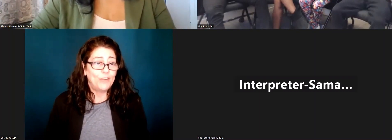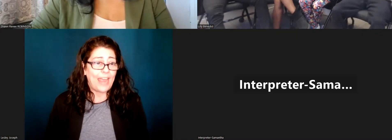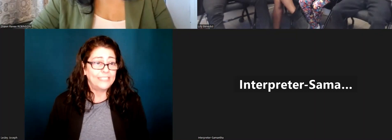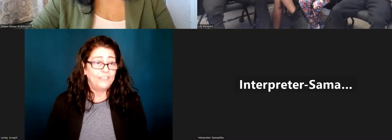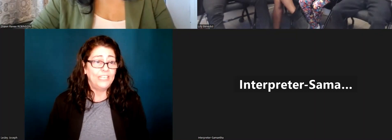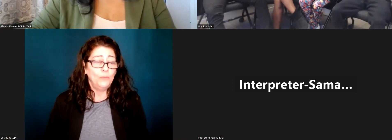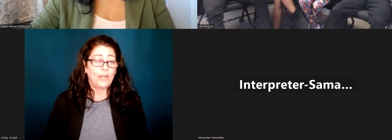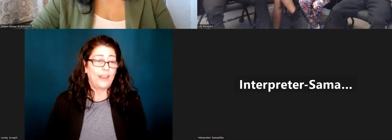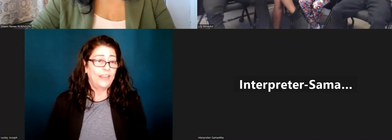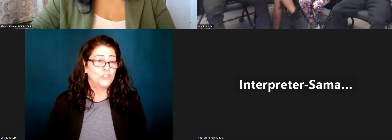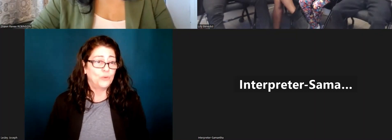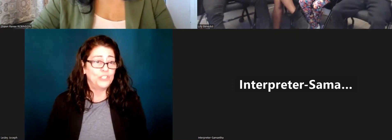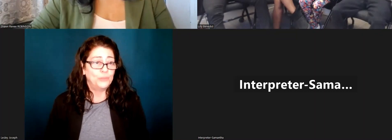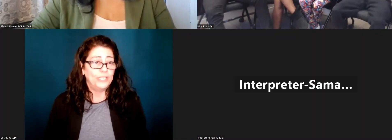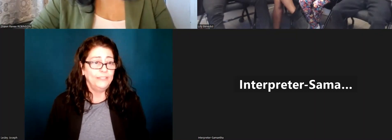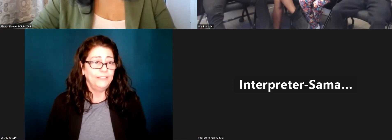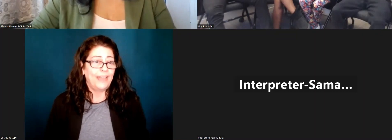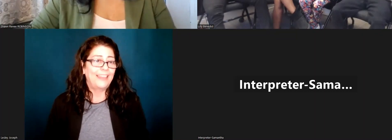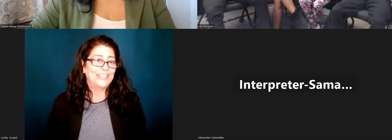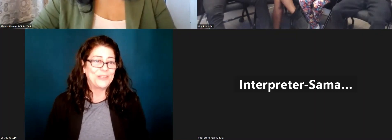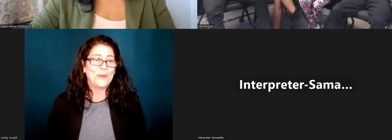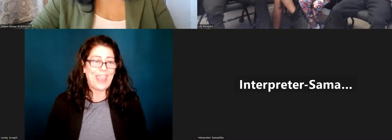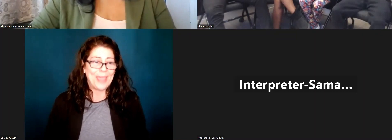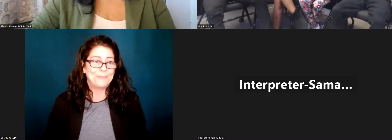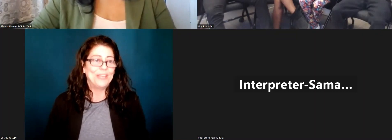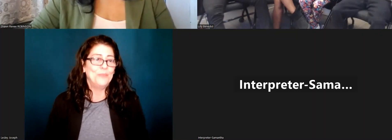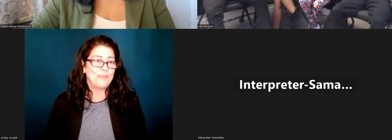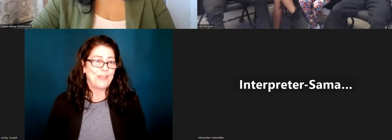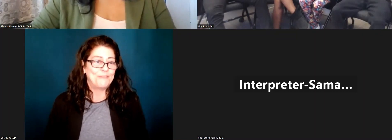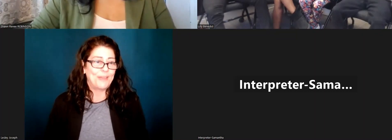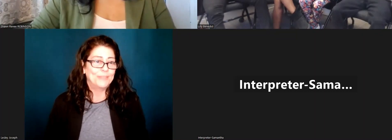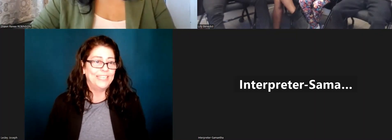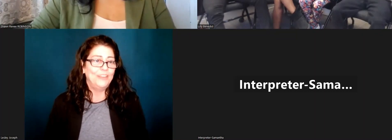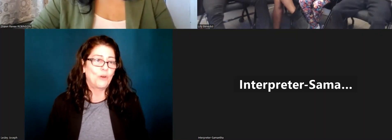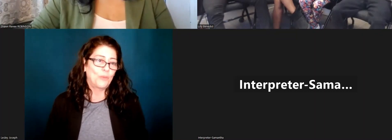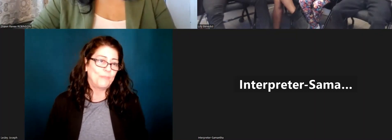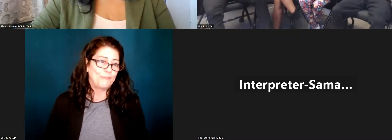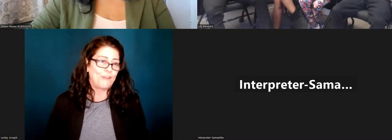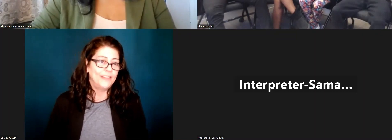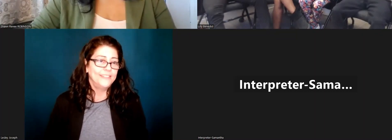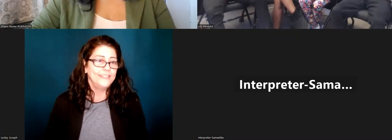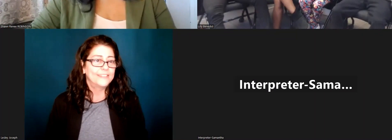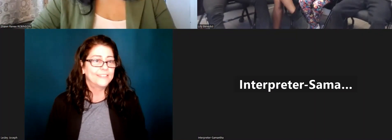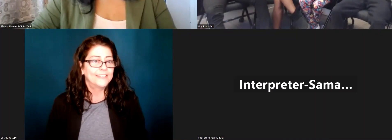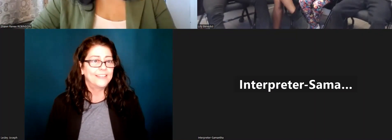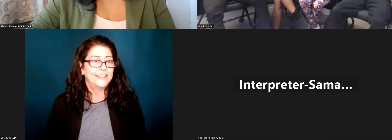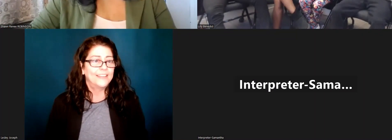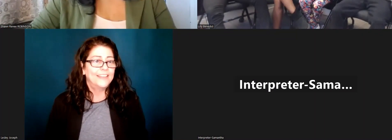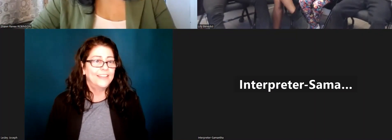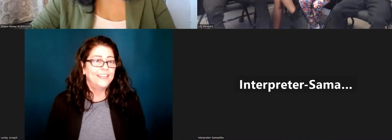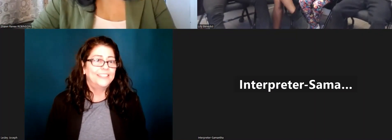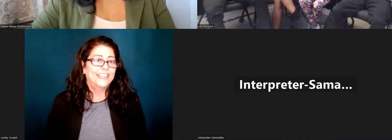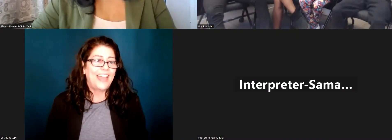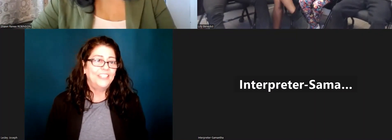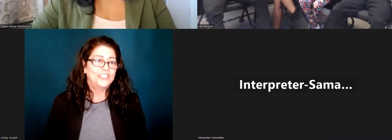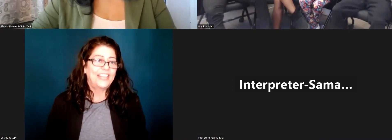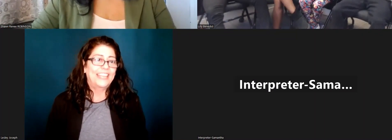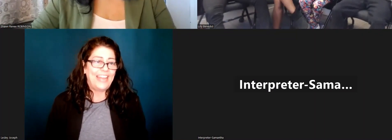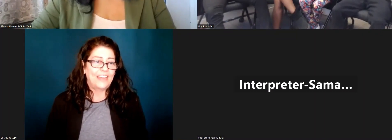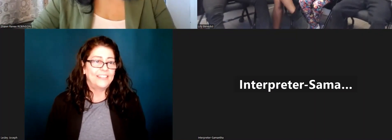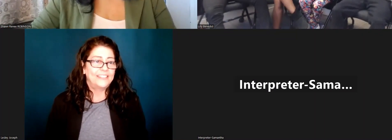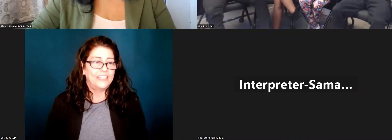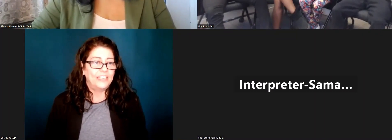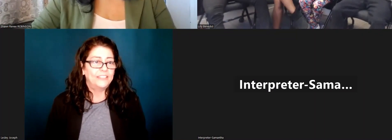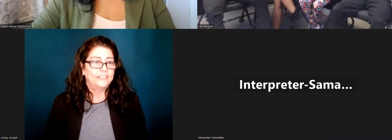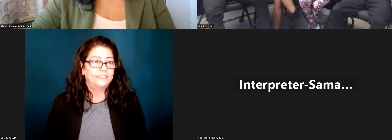My favorite activity, what I enjoy doing, I like to go camping with my family or with my friends to kind of just like